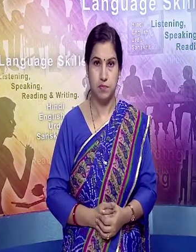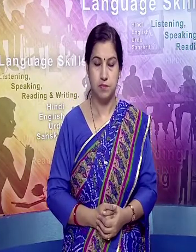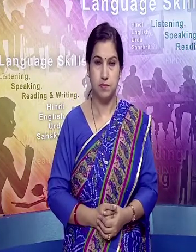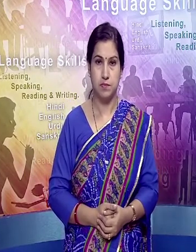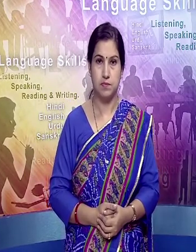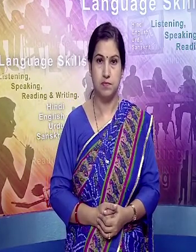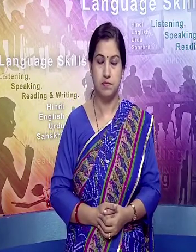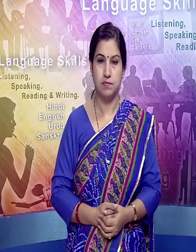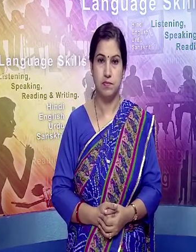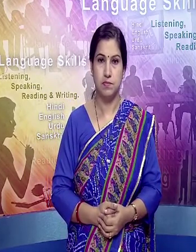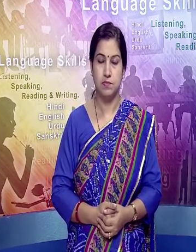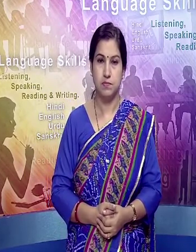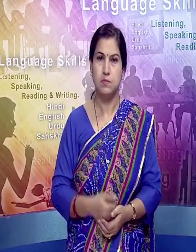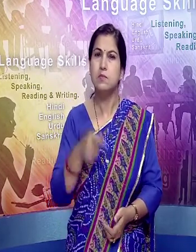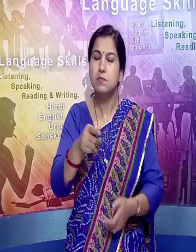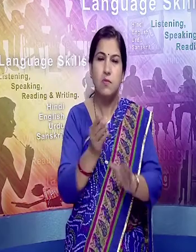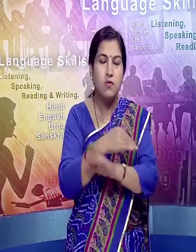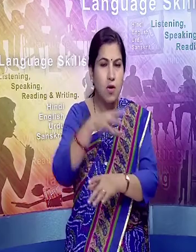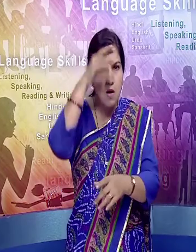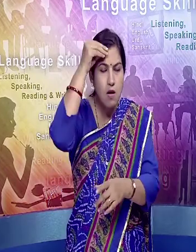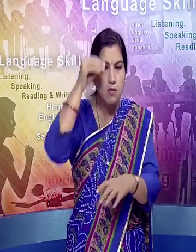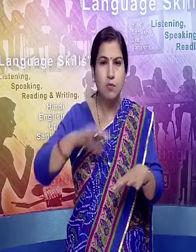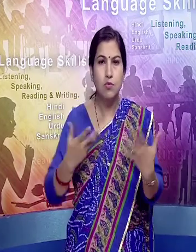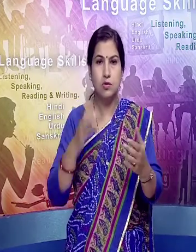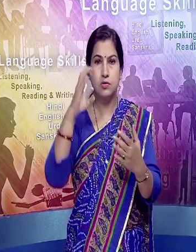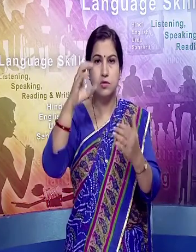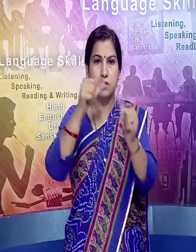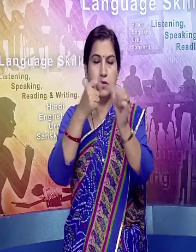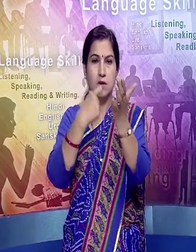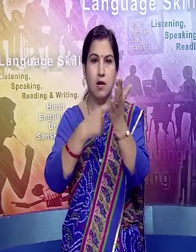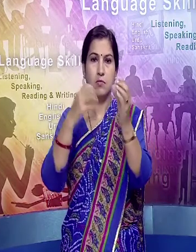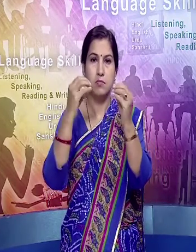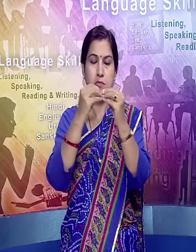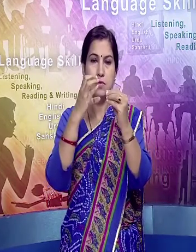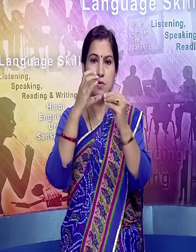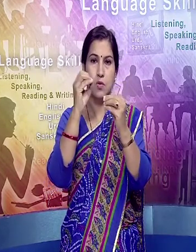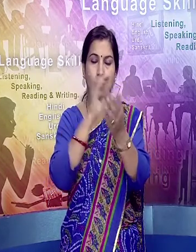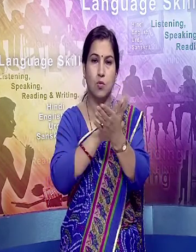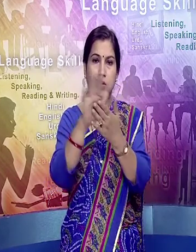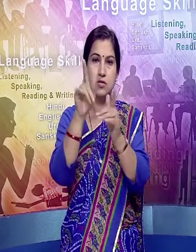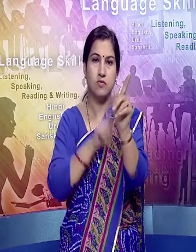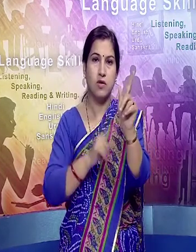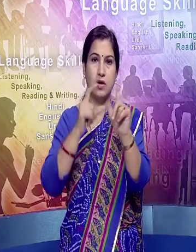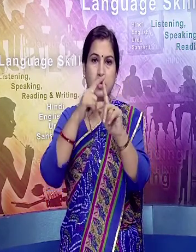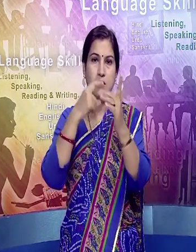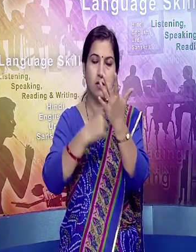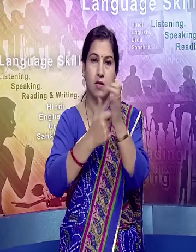As you have learned, the carbohydrates give the bulk to the diet.